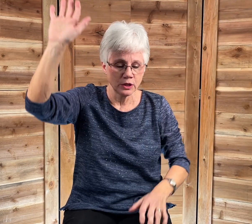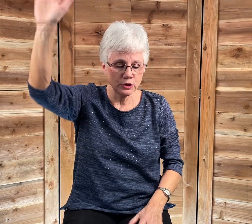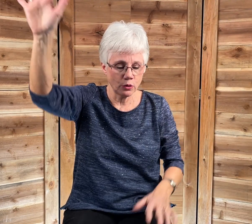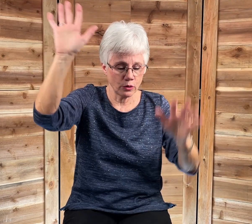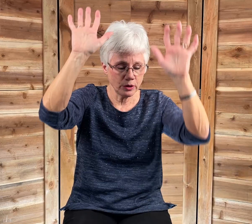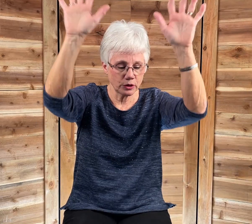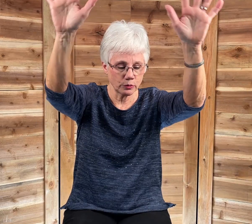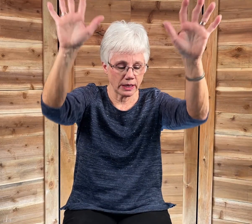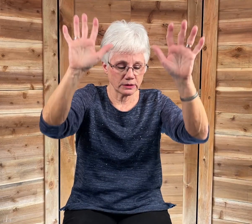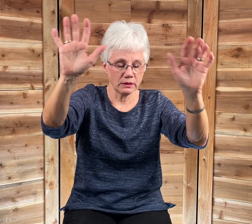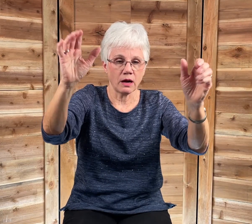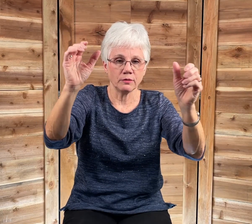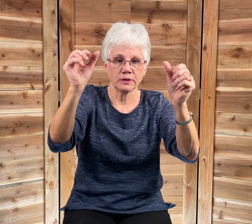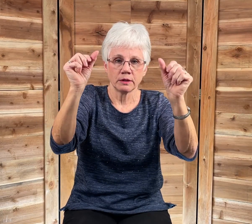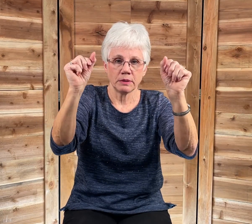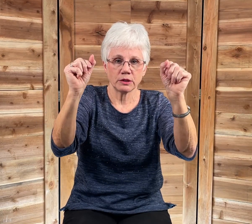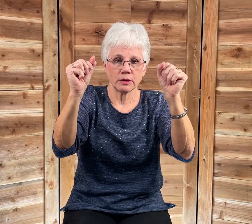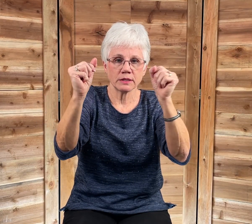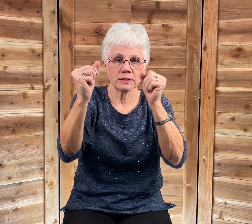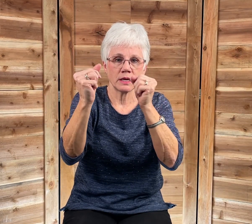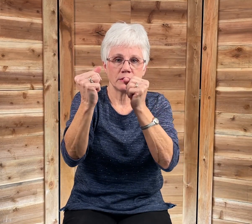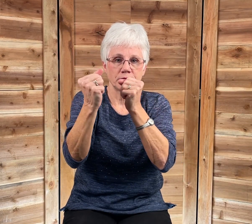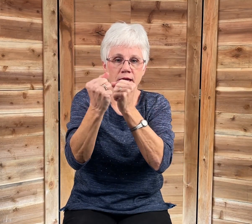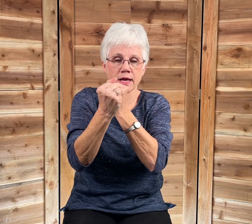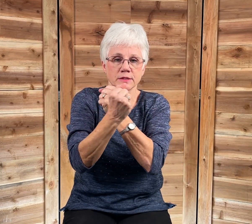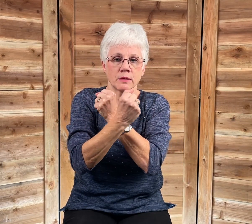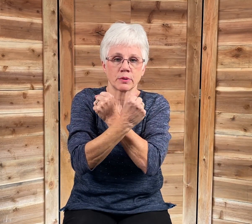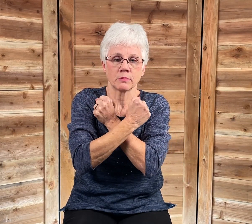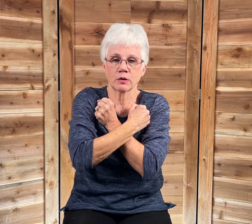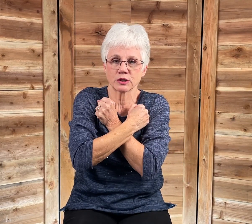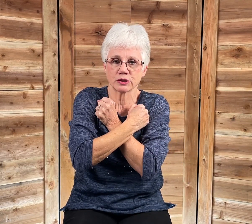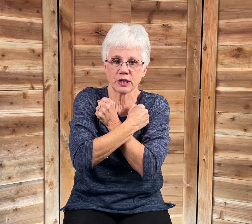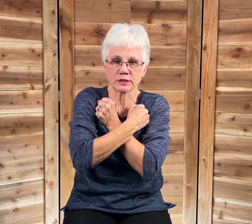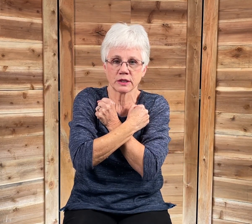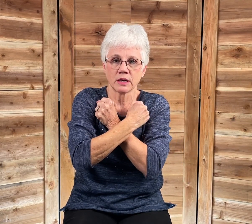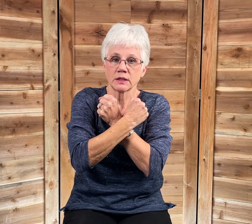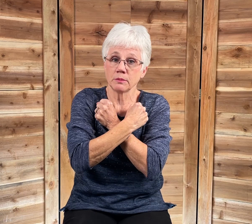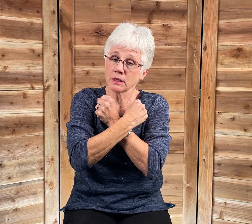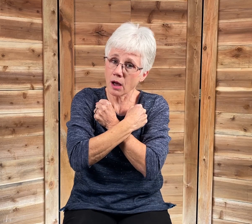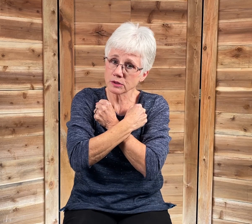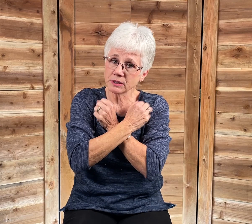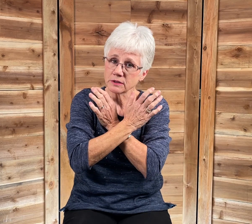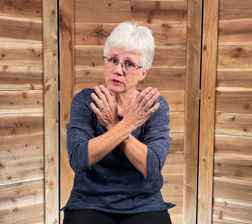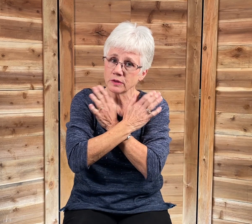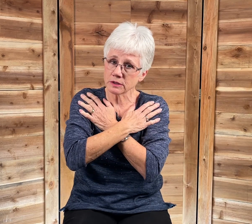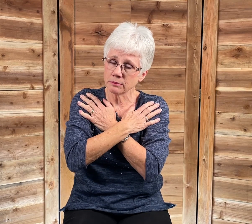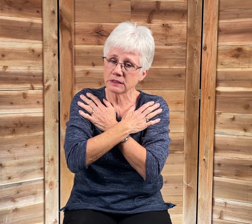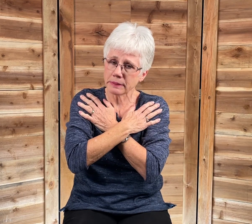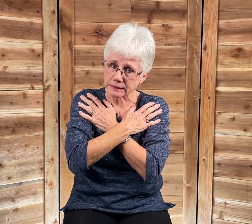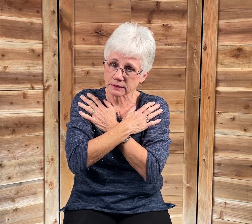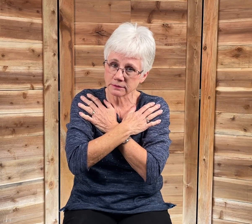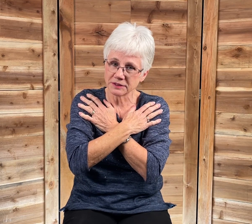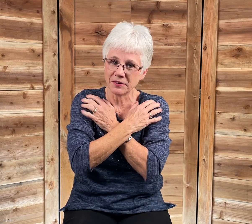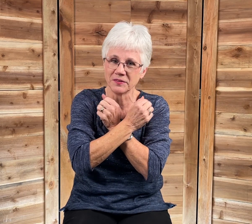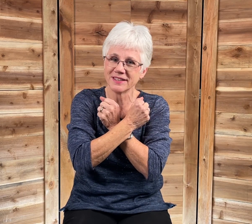wonderful. Your great love, make your S hands and bring them across your chest. Keep them closed, because if you do this, it